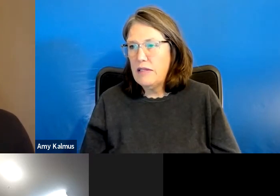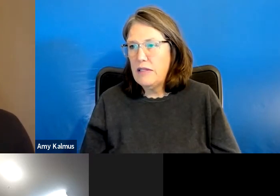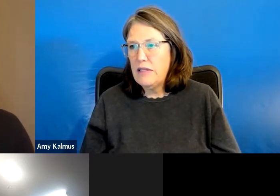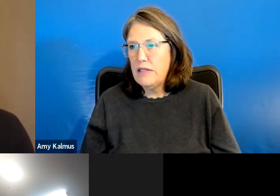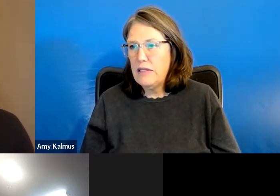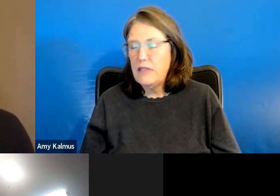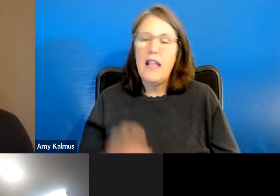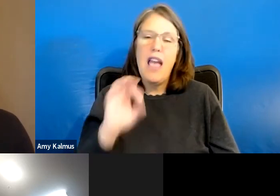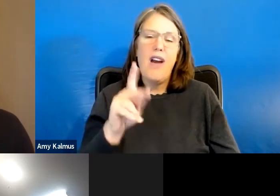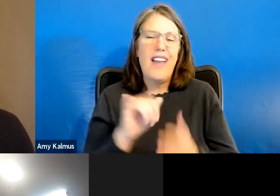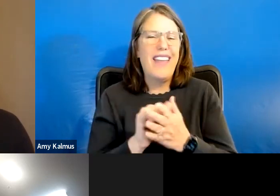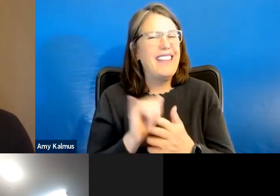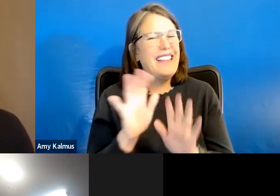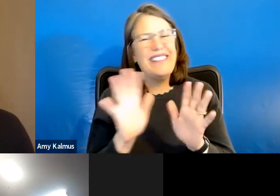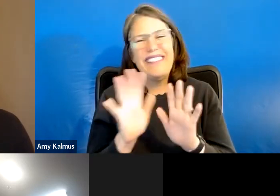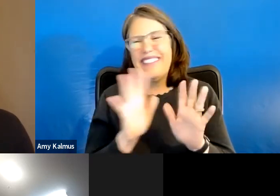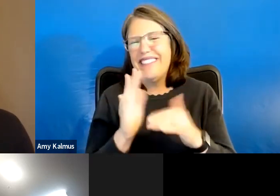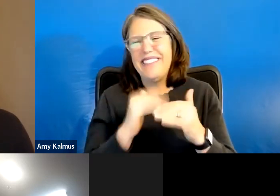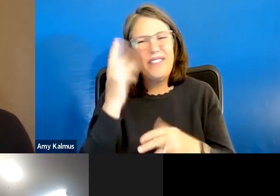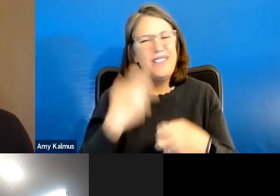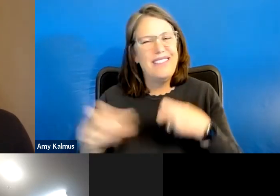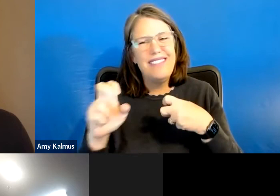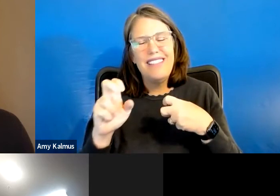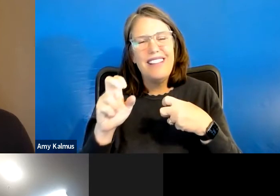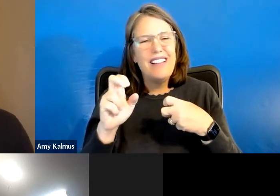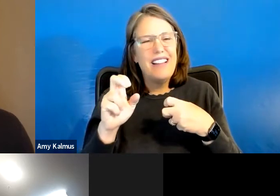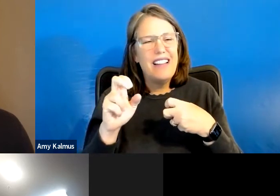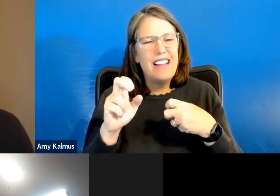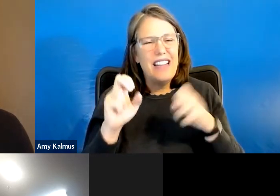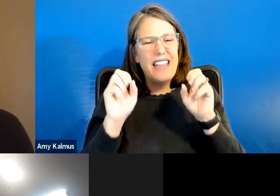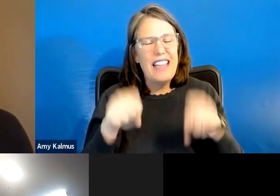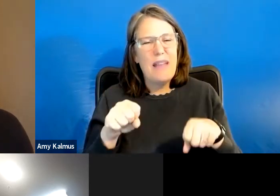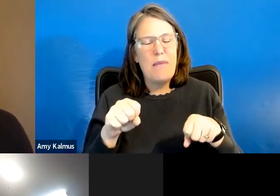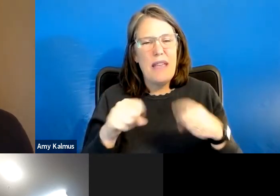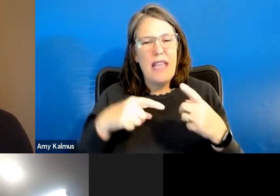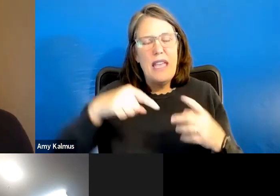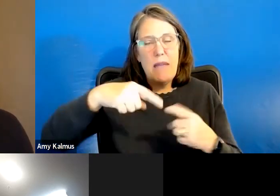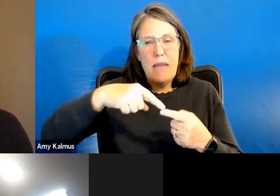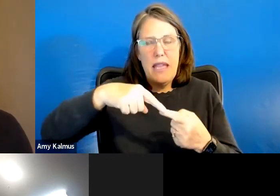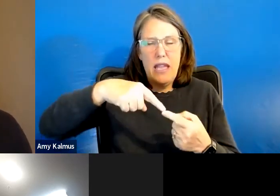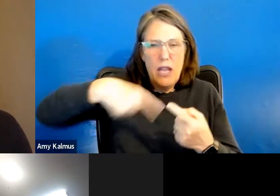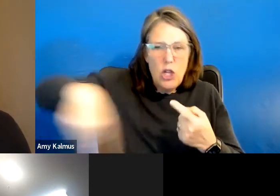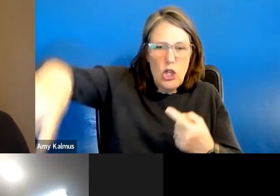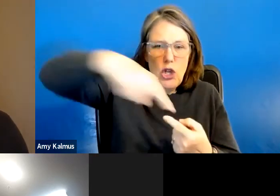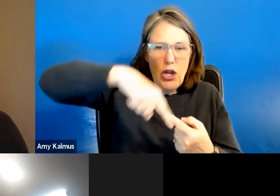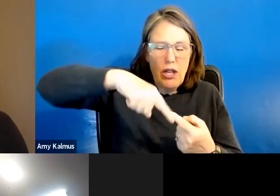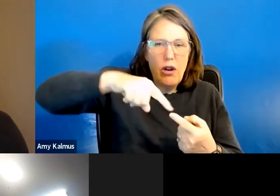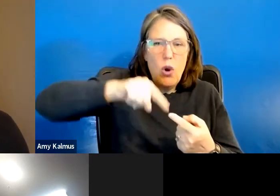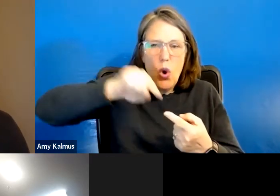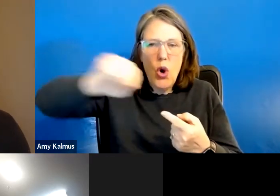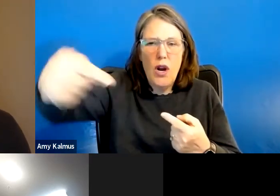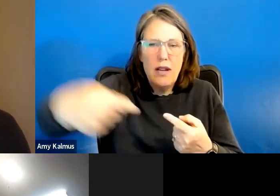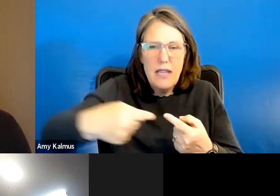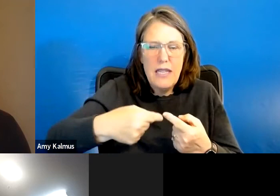All right, this is probably a too tricky one. So turning space it's a circular turning space or a T-shaped turning space when they